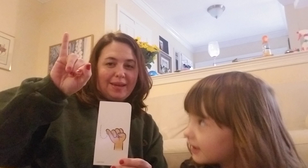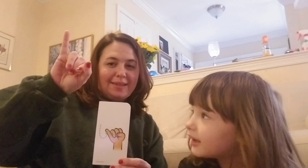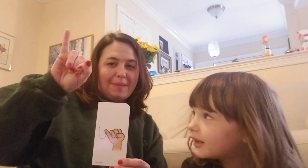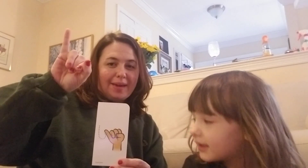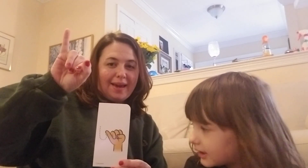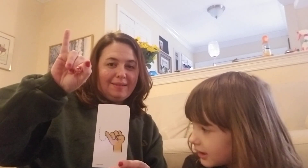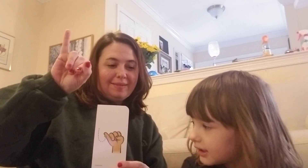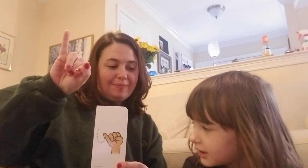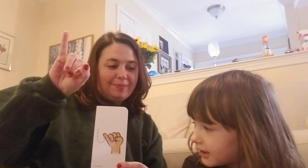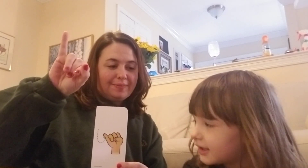pinkies up again.